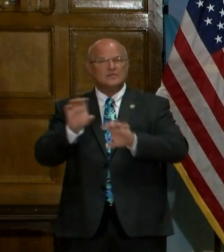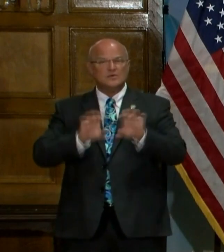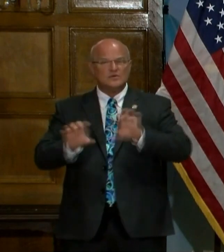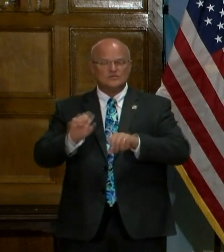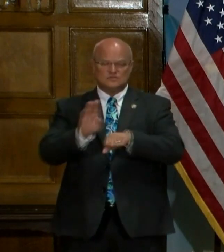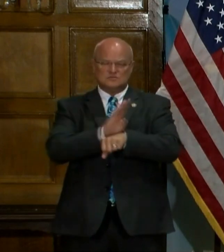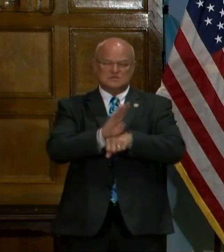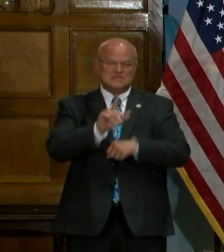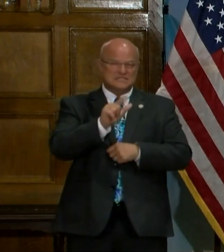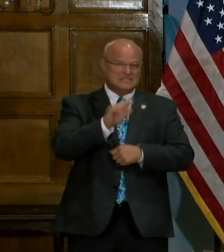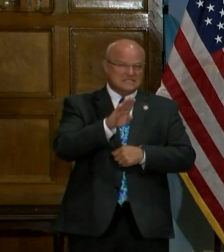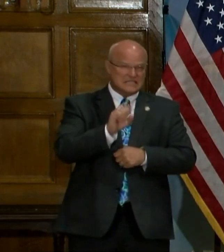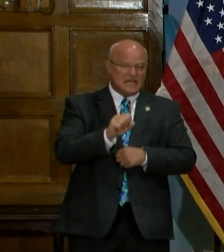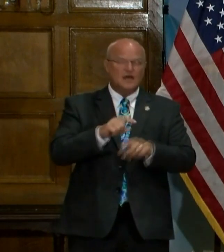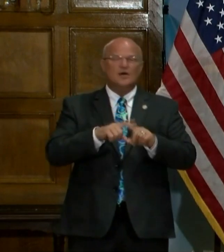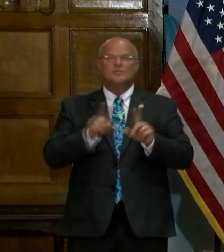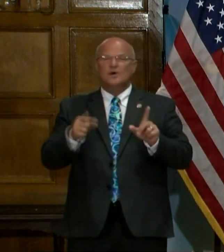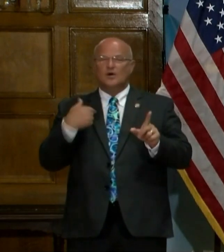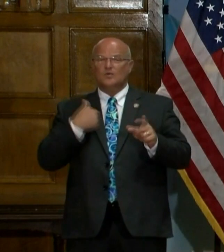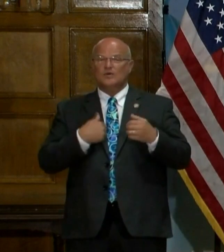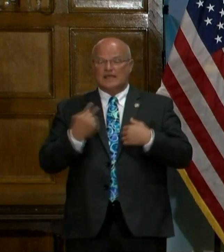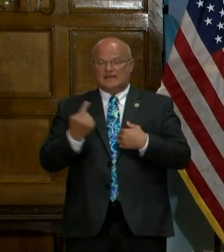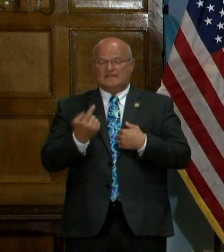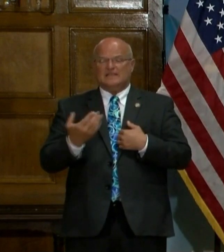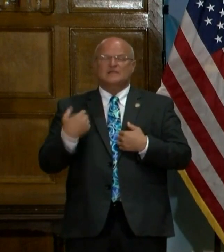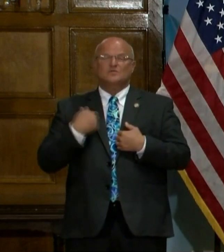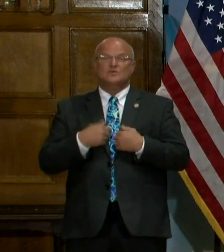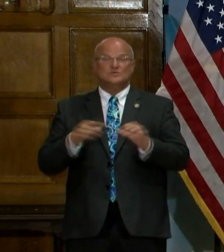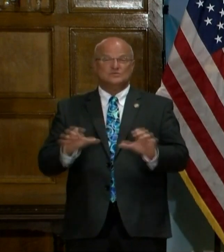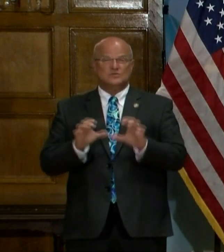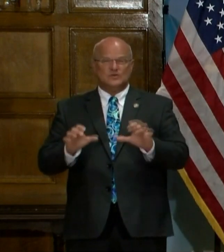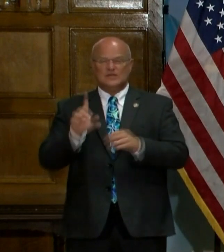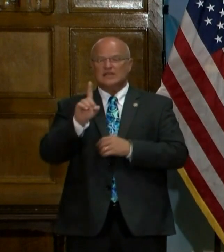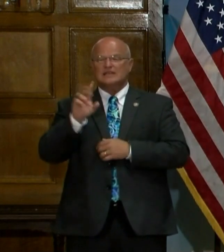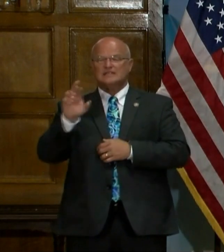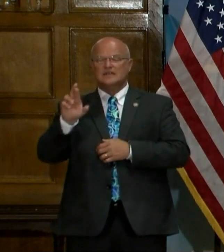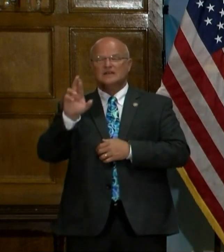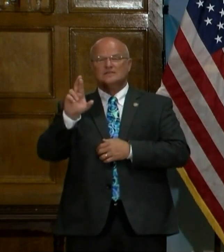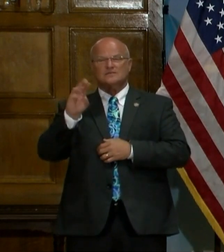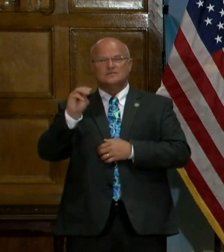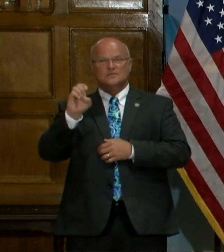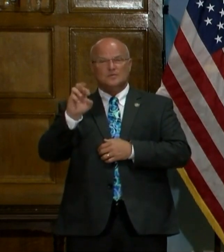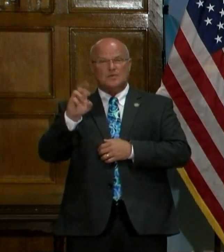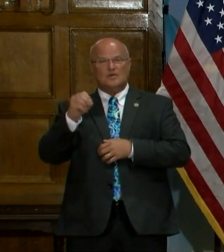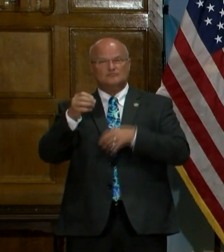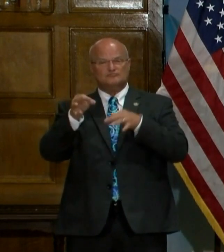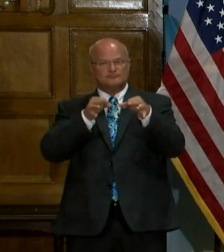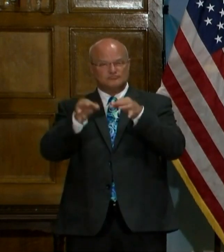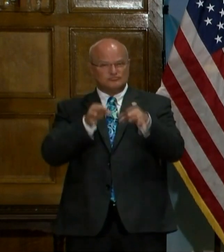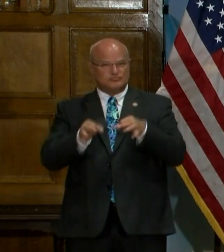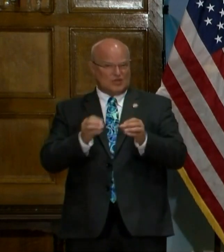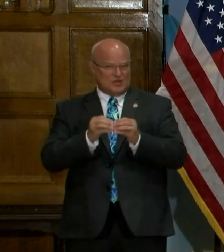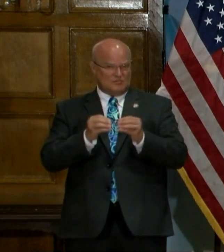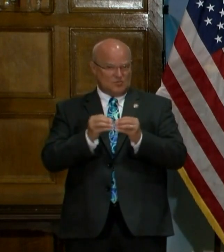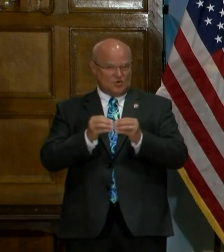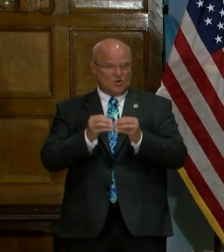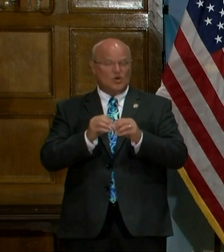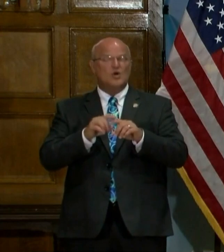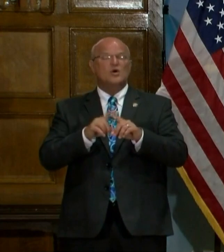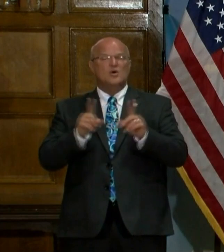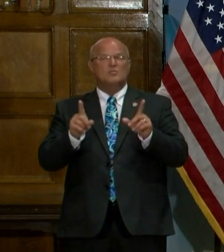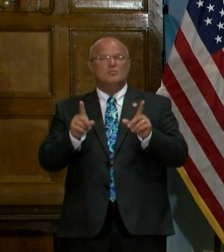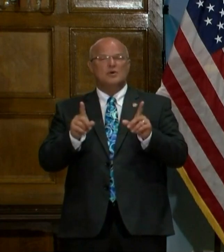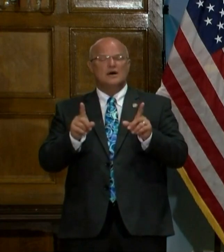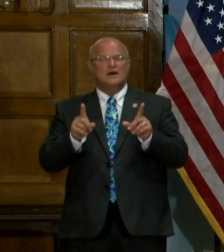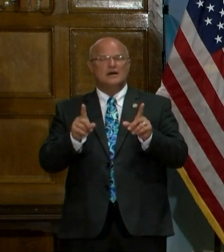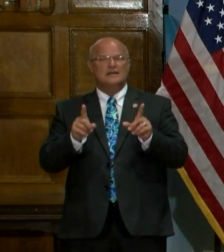the commercial labs, but we have some things that we are doing, and Dr. Romero will give more details as we go along. But just